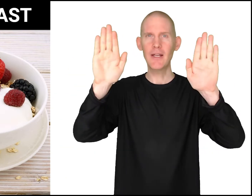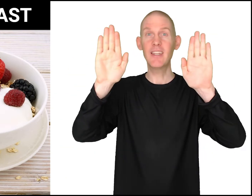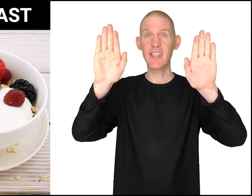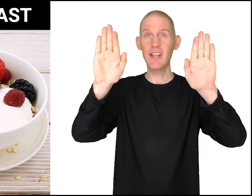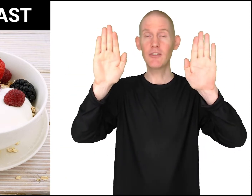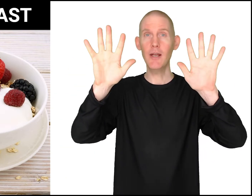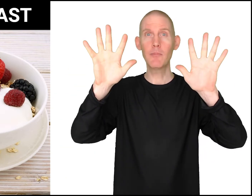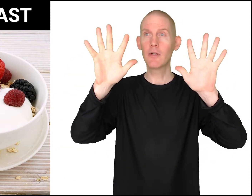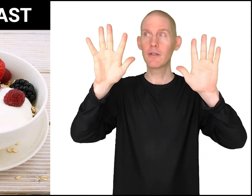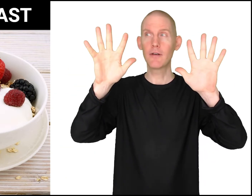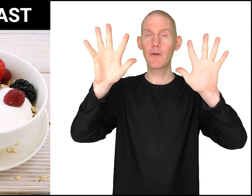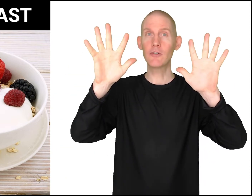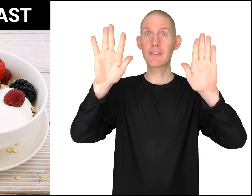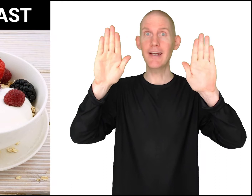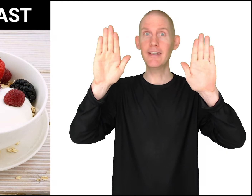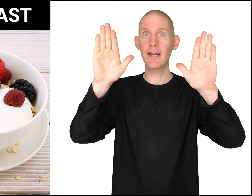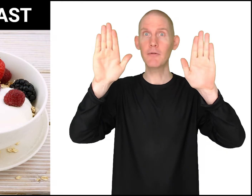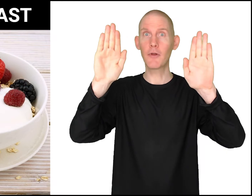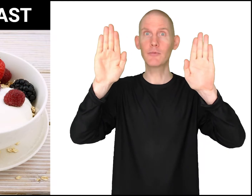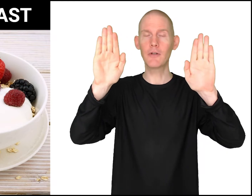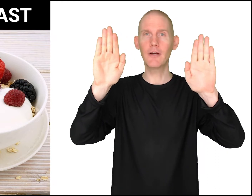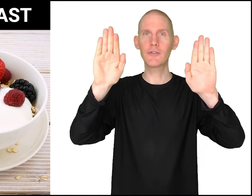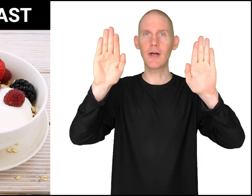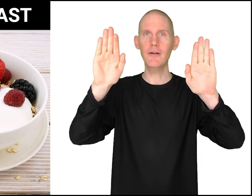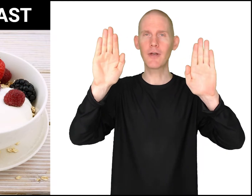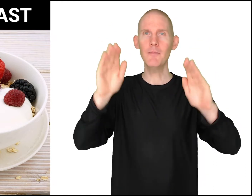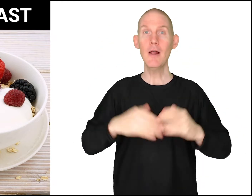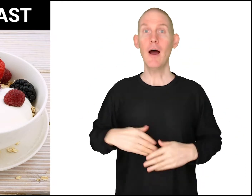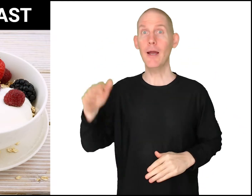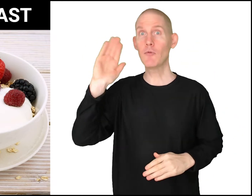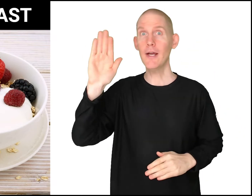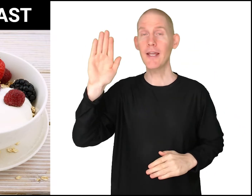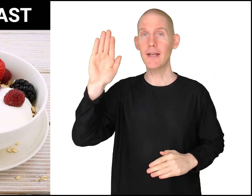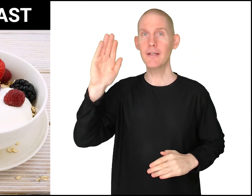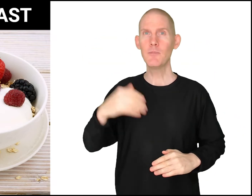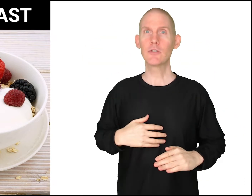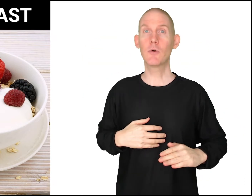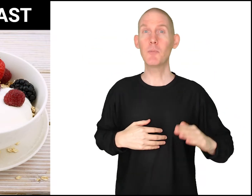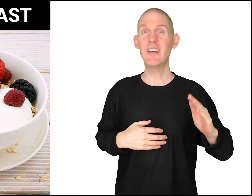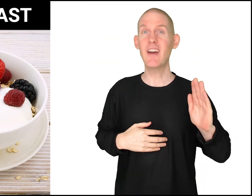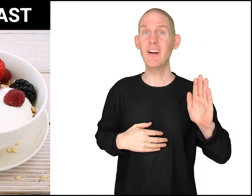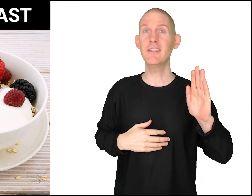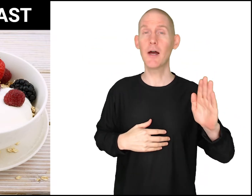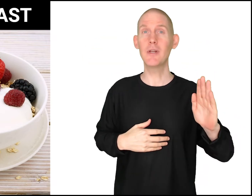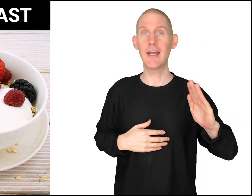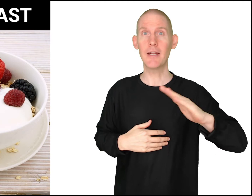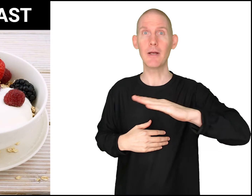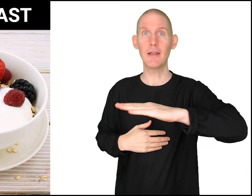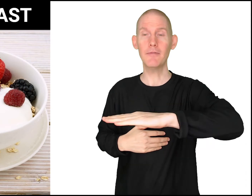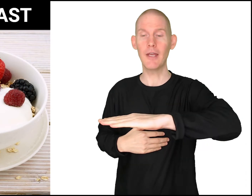this hand shape. Fingers tight together, thumbs along the side, okay? I'm right-handed, so with my non-dominant hand, my left hand,